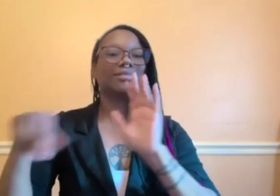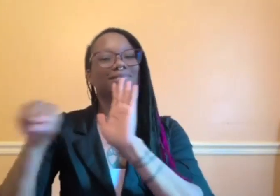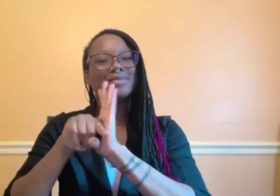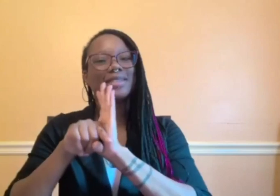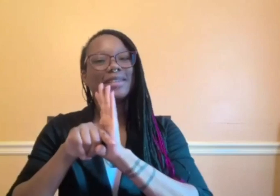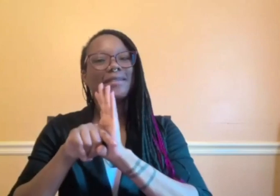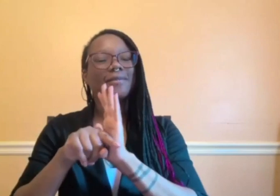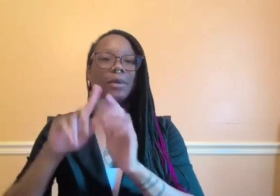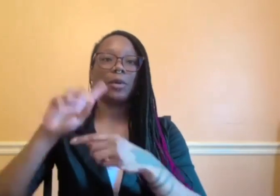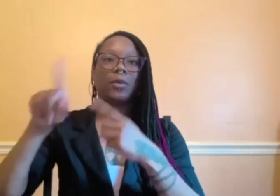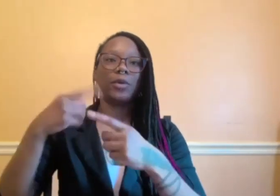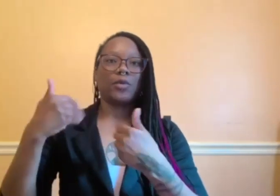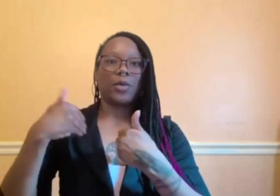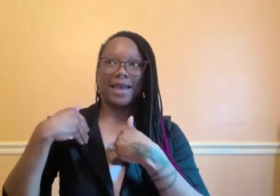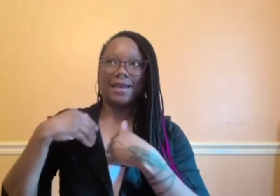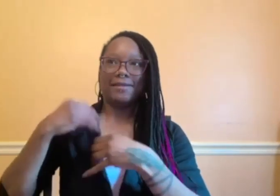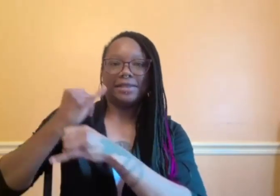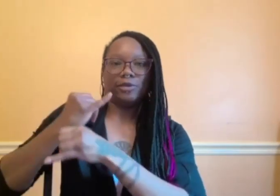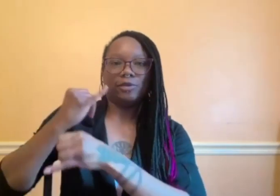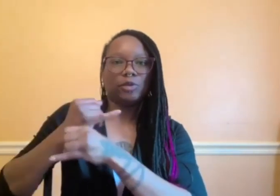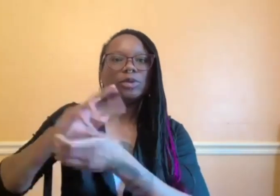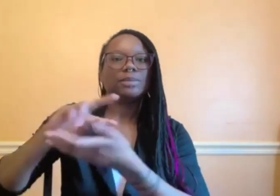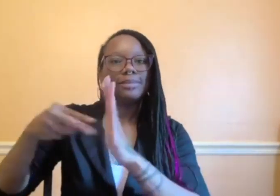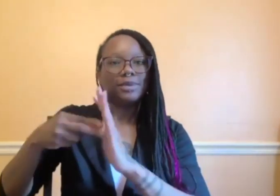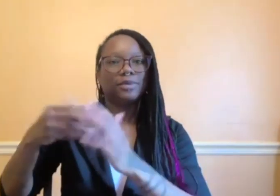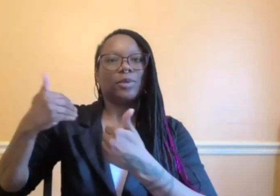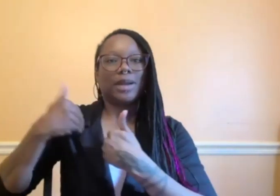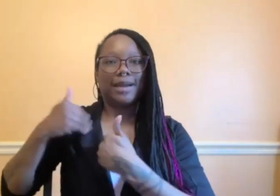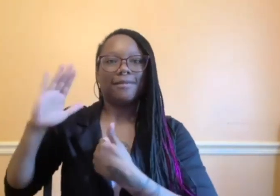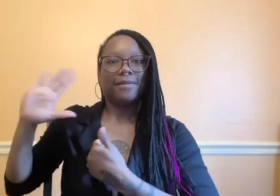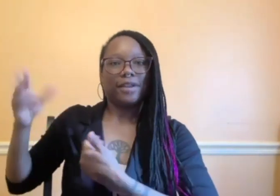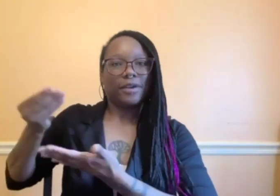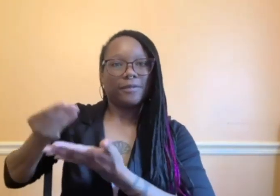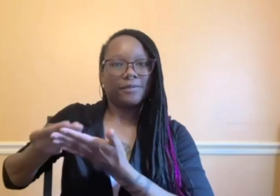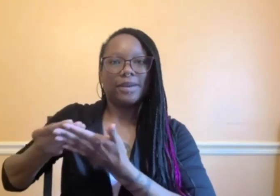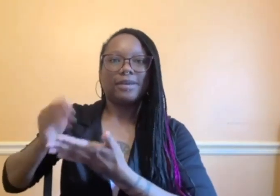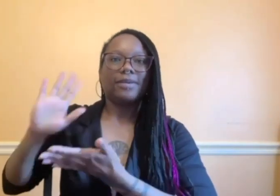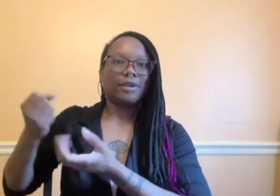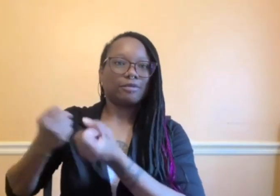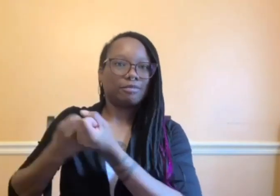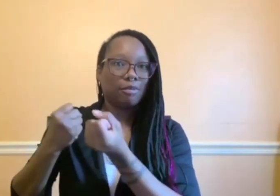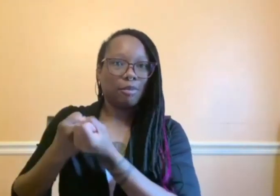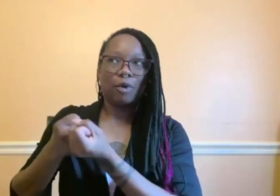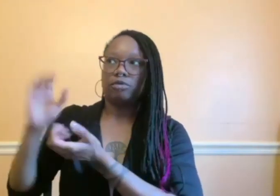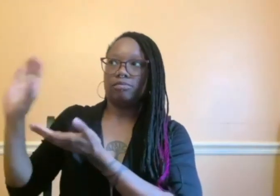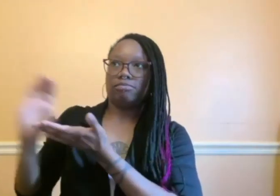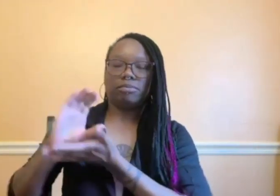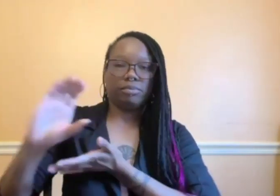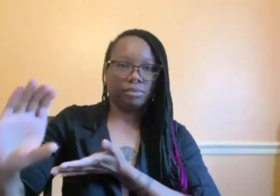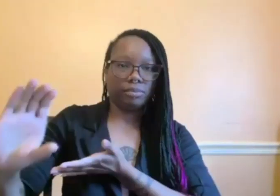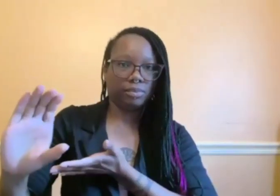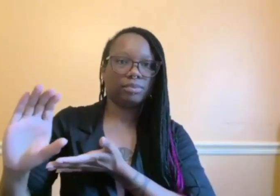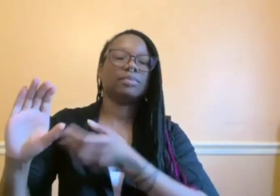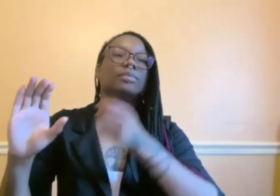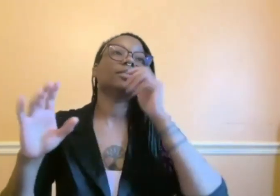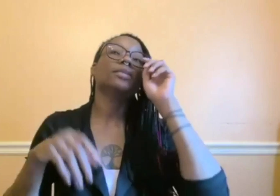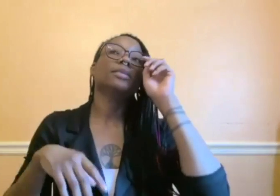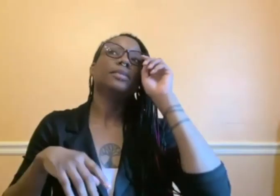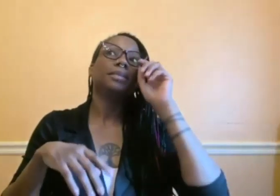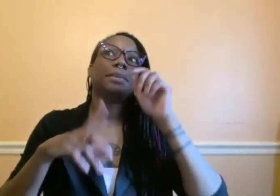in sign language. And so, of course, when you're working under an institution, you have access to their funding.